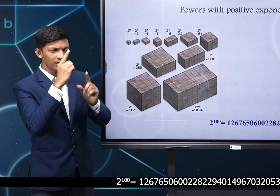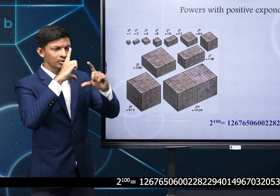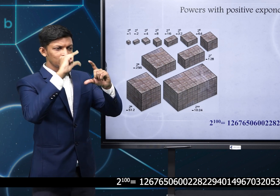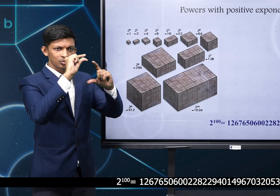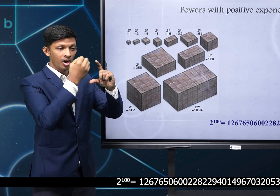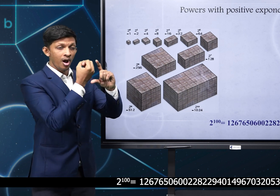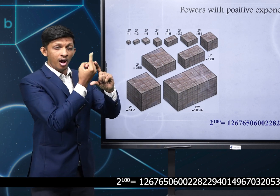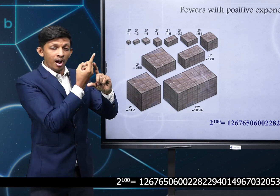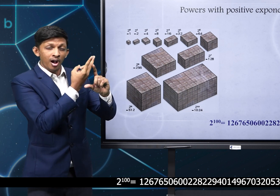12676 and so on.